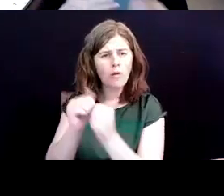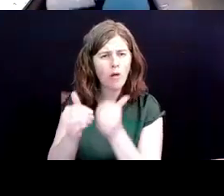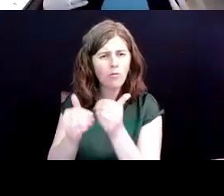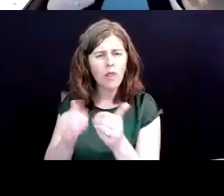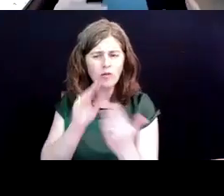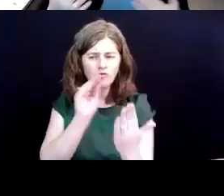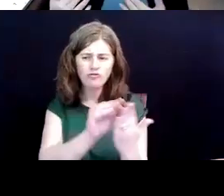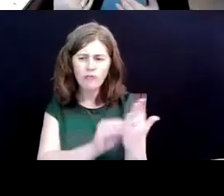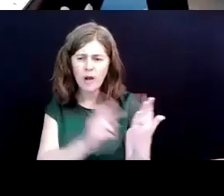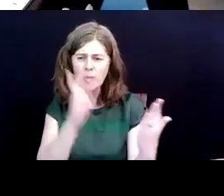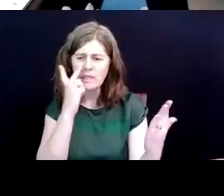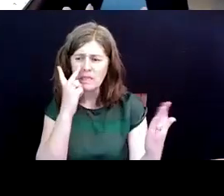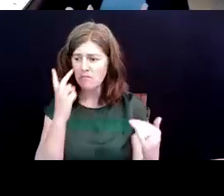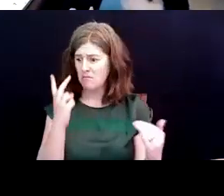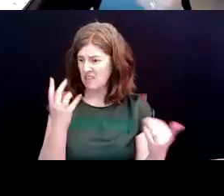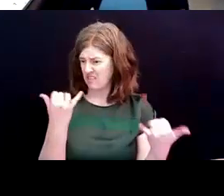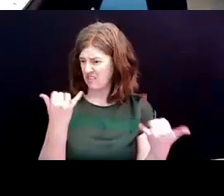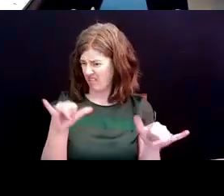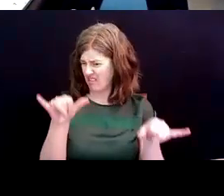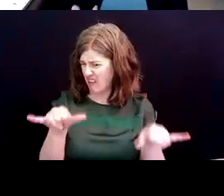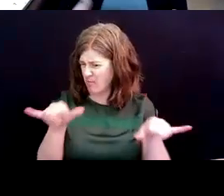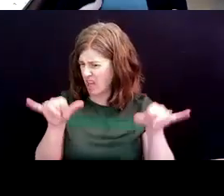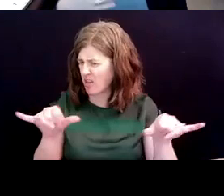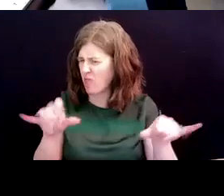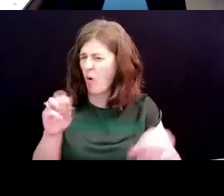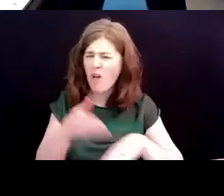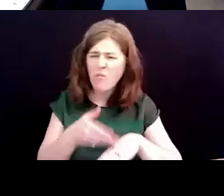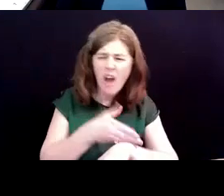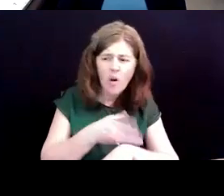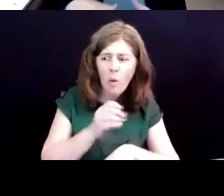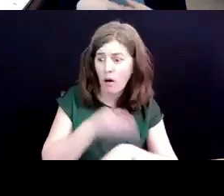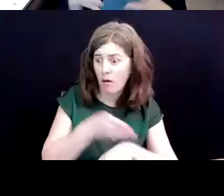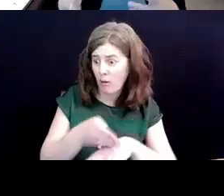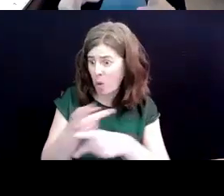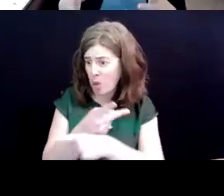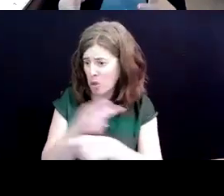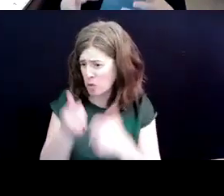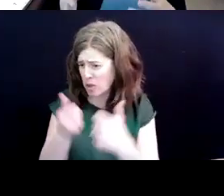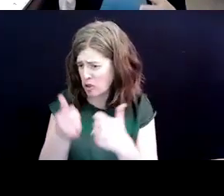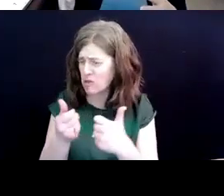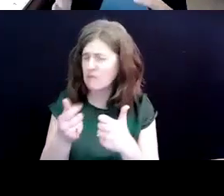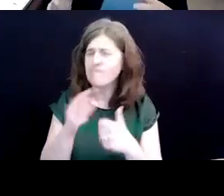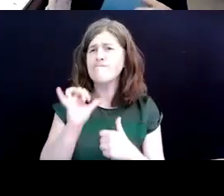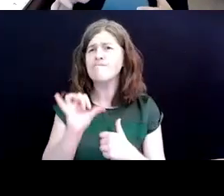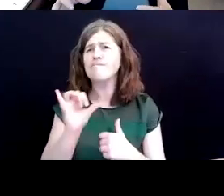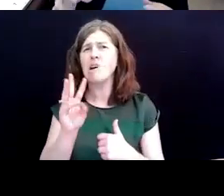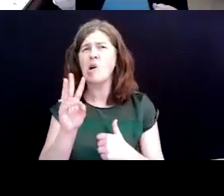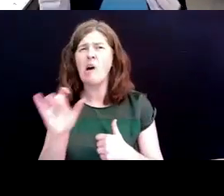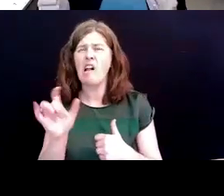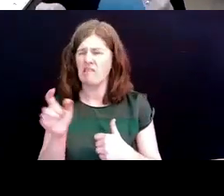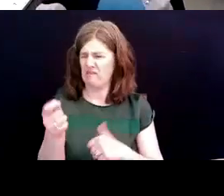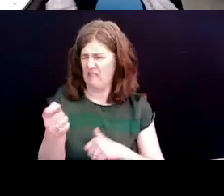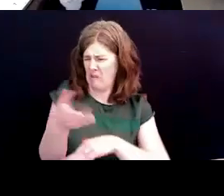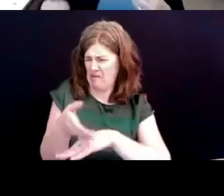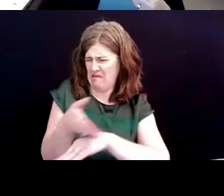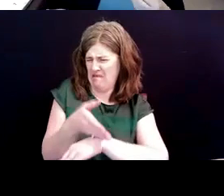see, well, are things the same? Are they better or are they worse? Right? And then you can say, well, it's a little tiny bit better, but I'm not